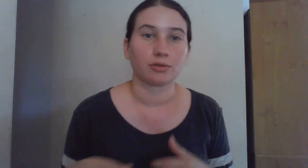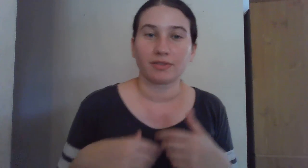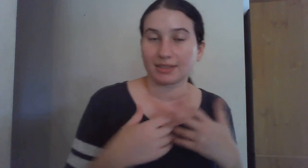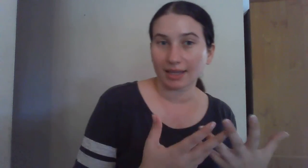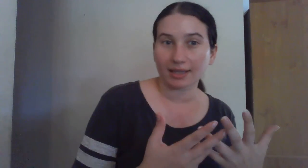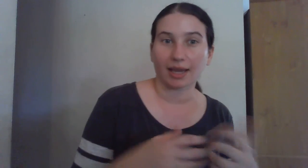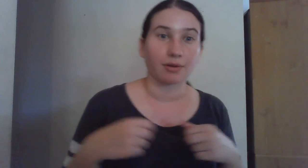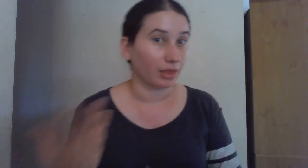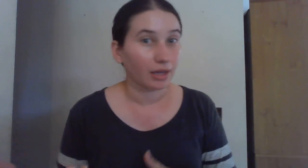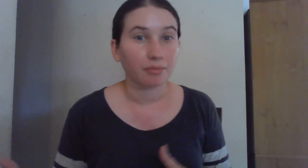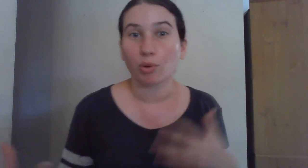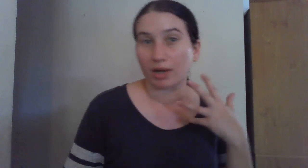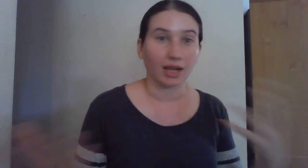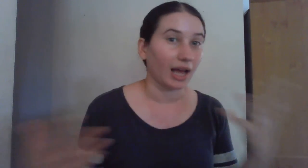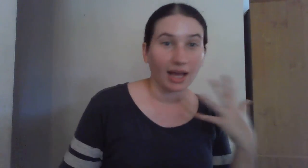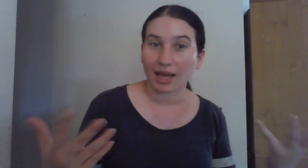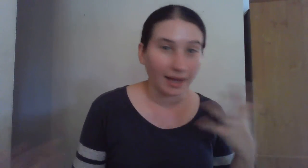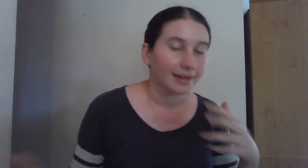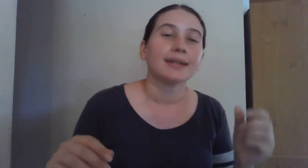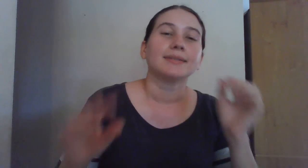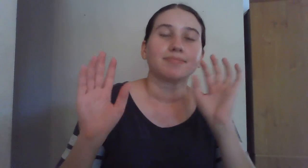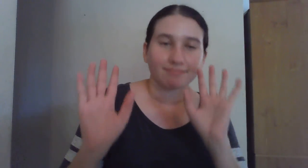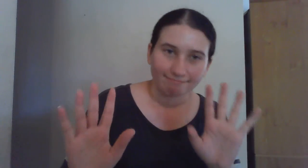or if I say the noun and then point.